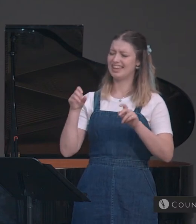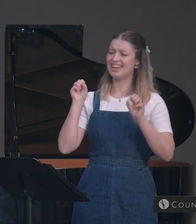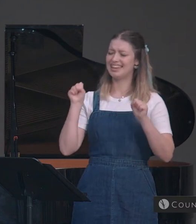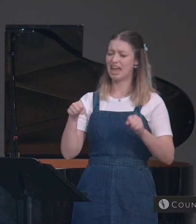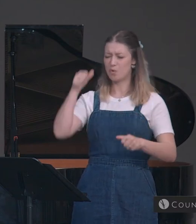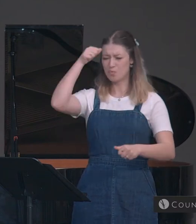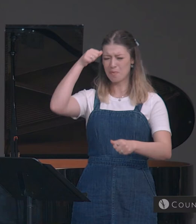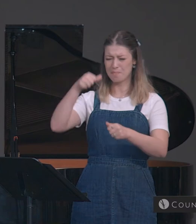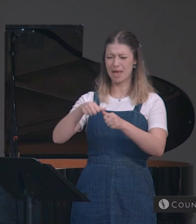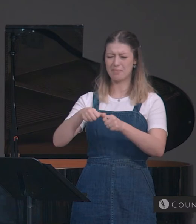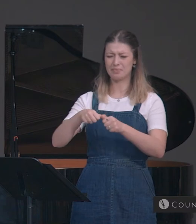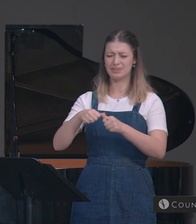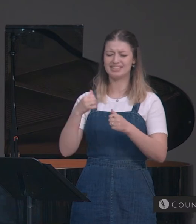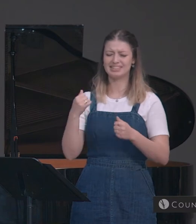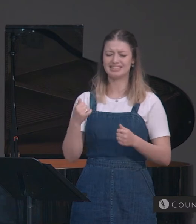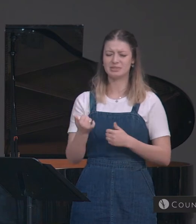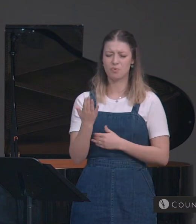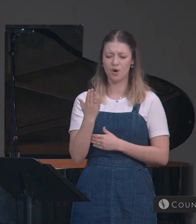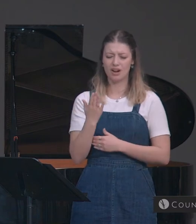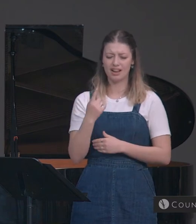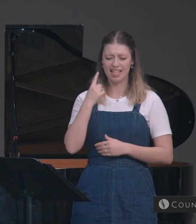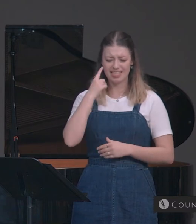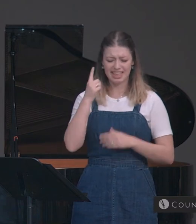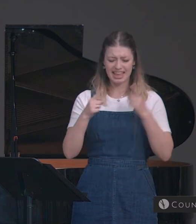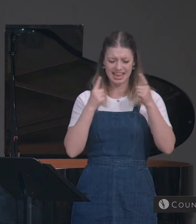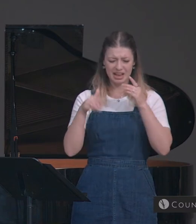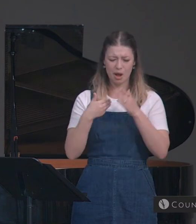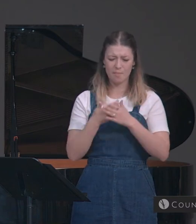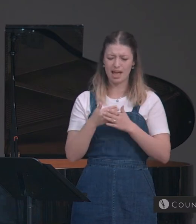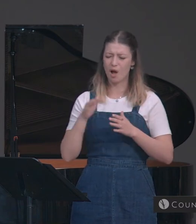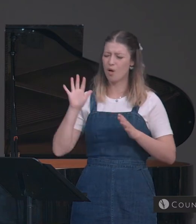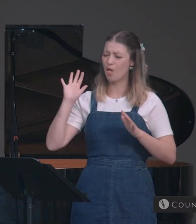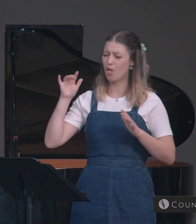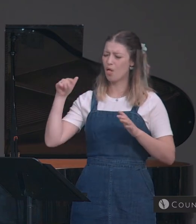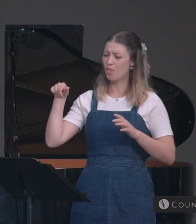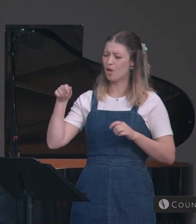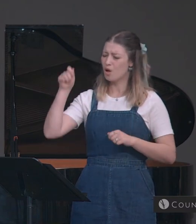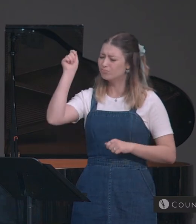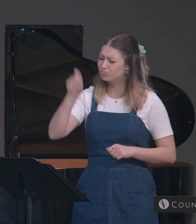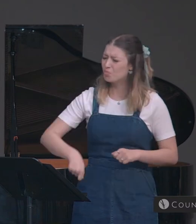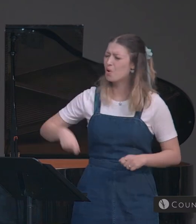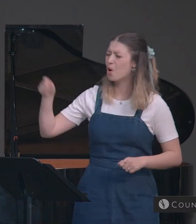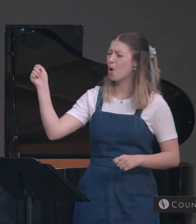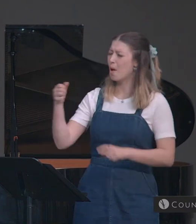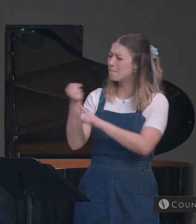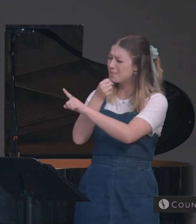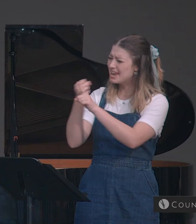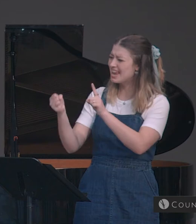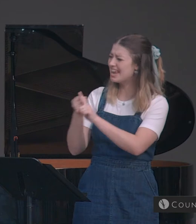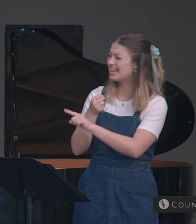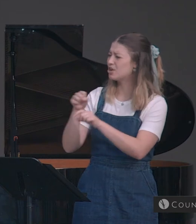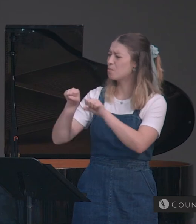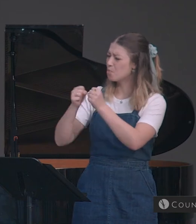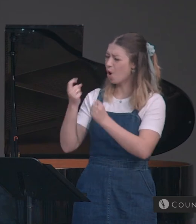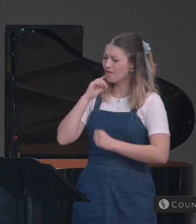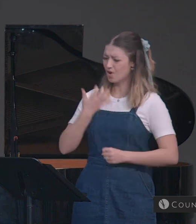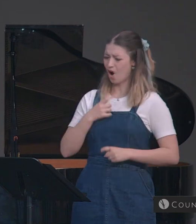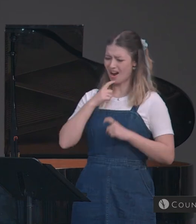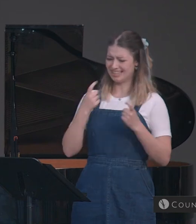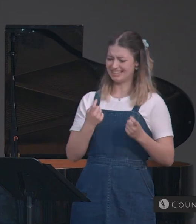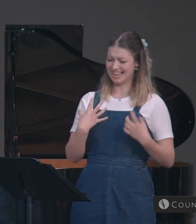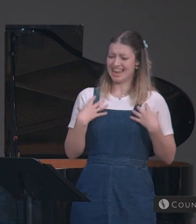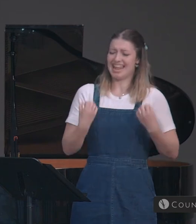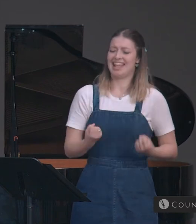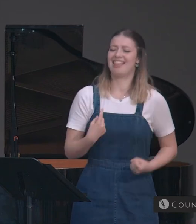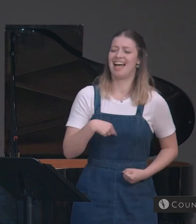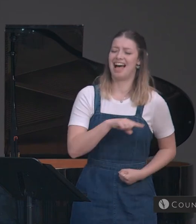You today as we think about the stripes that healed us, as You were broken for our transgressions. And